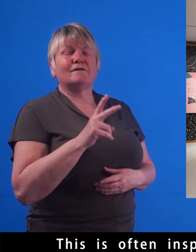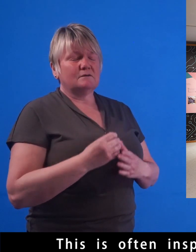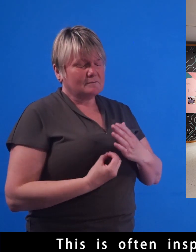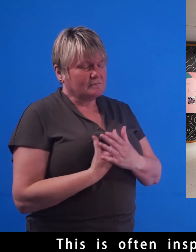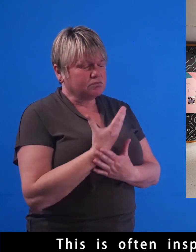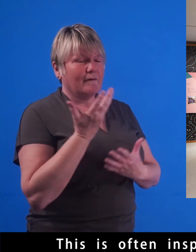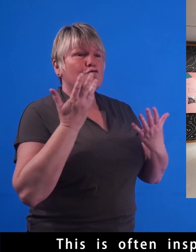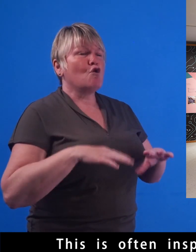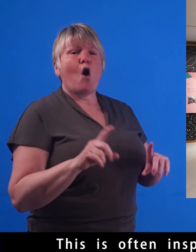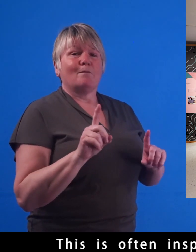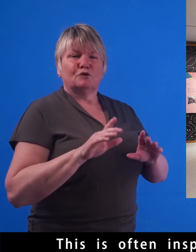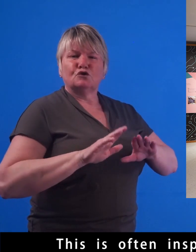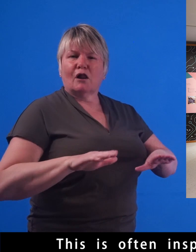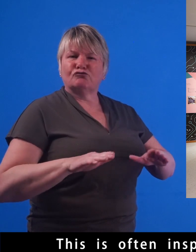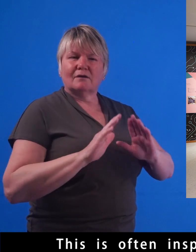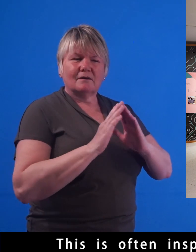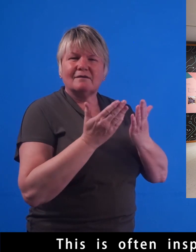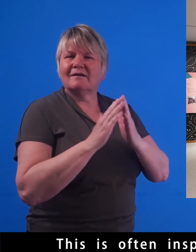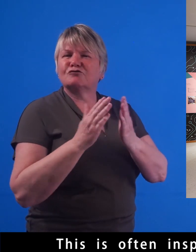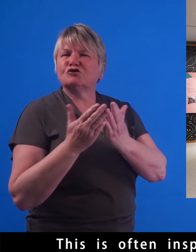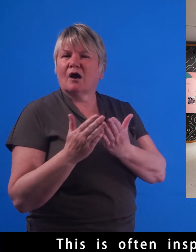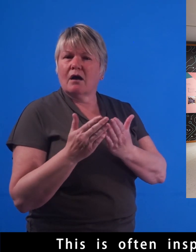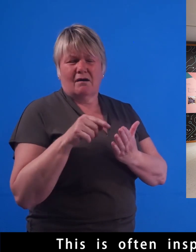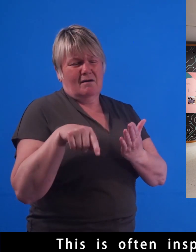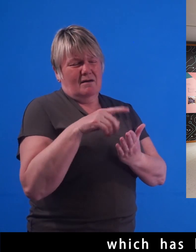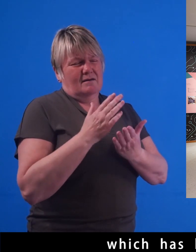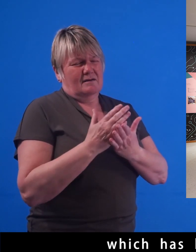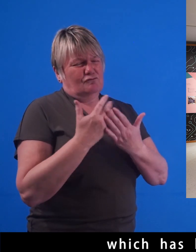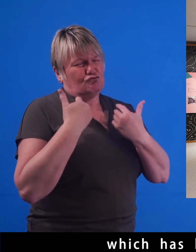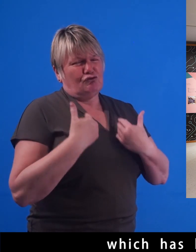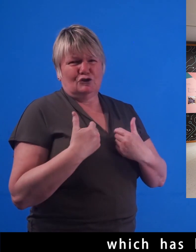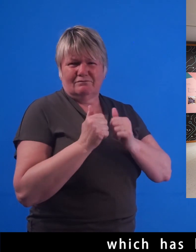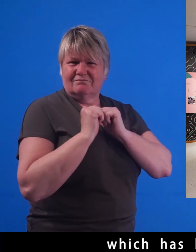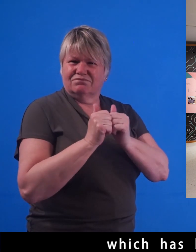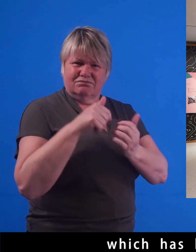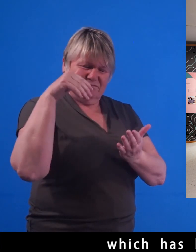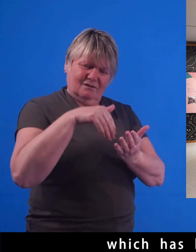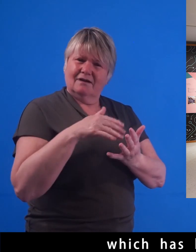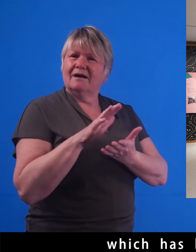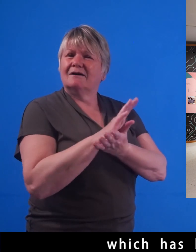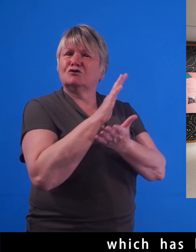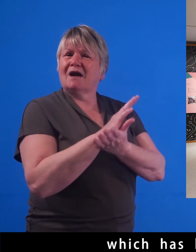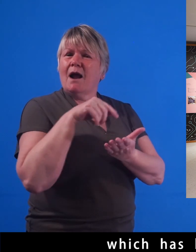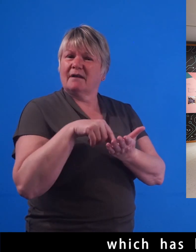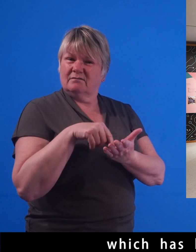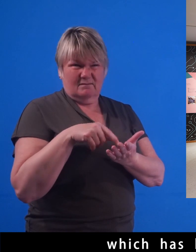This is often inspired by children's literature, which has been a rich source of entertainment since the late